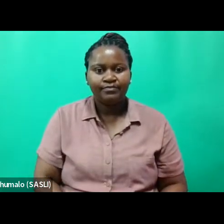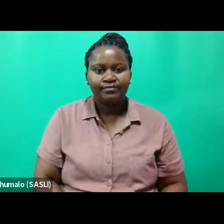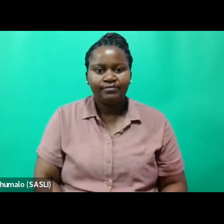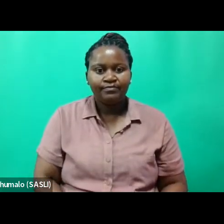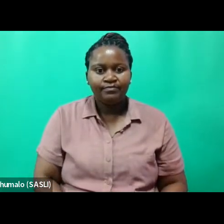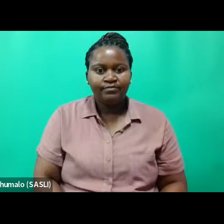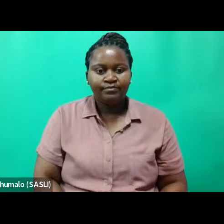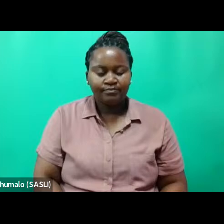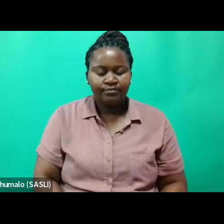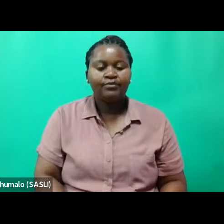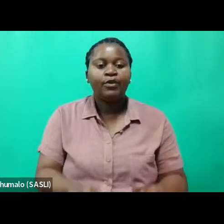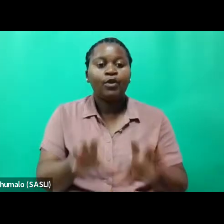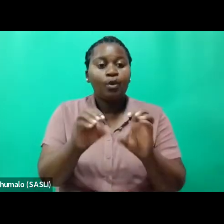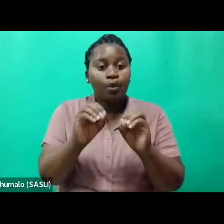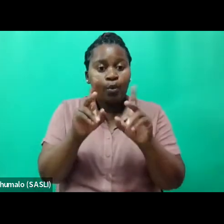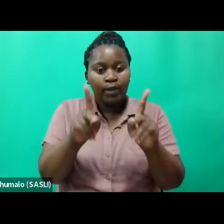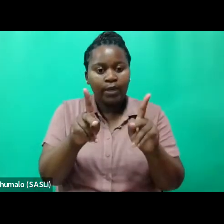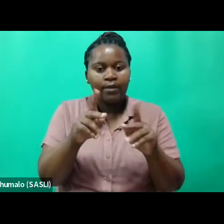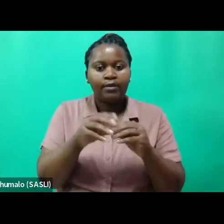Okay, maybe I can.